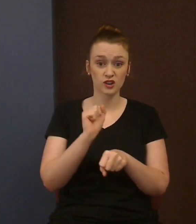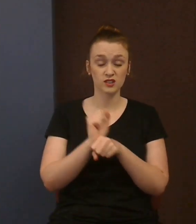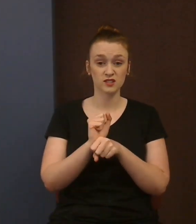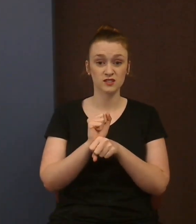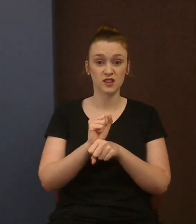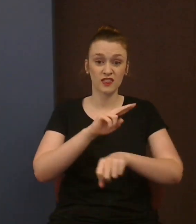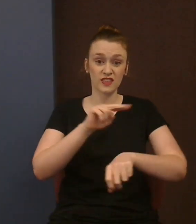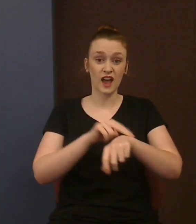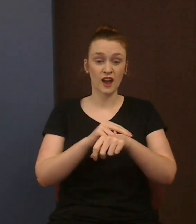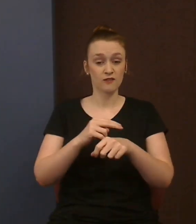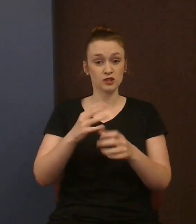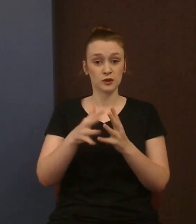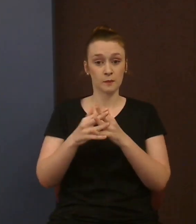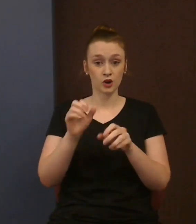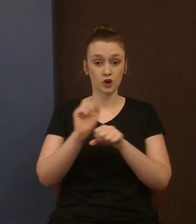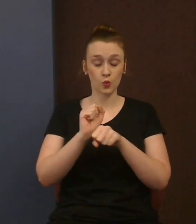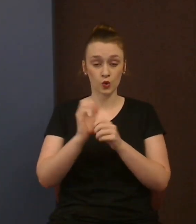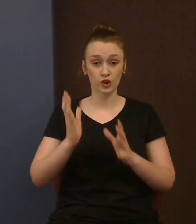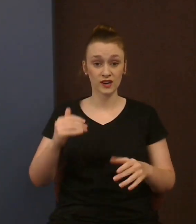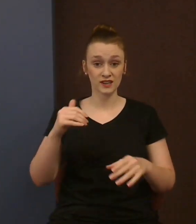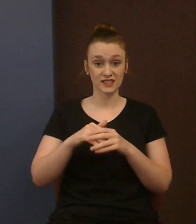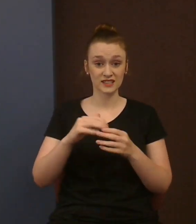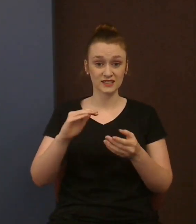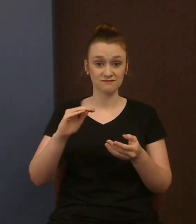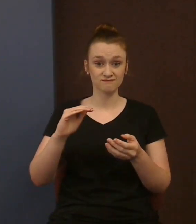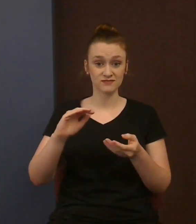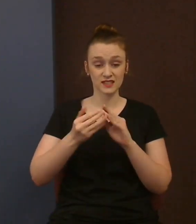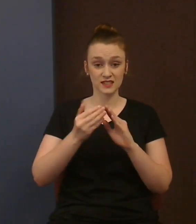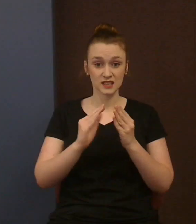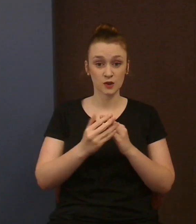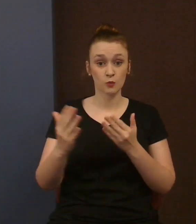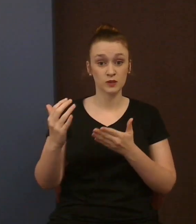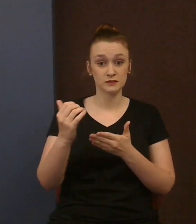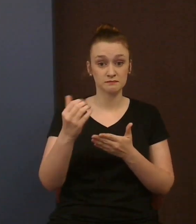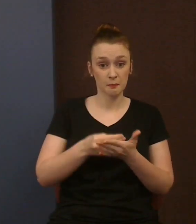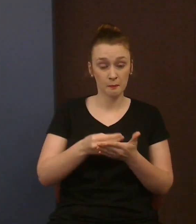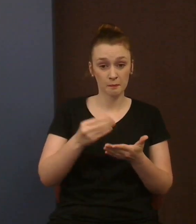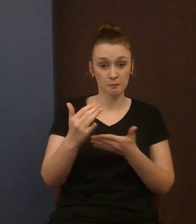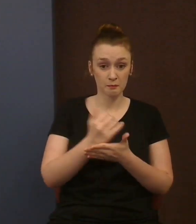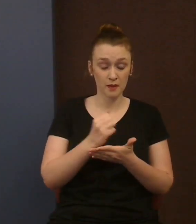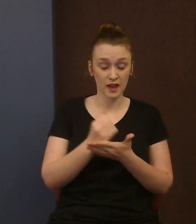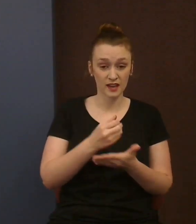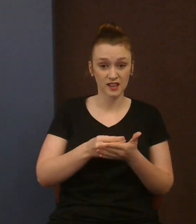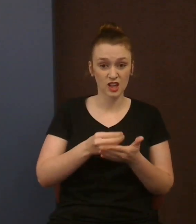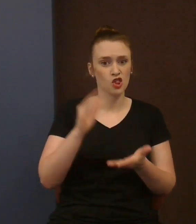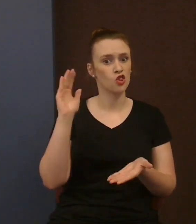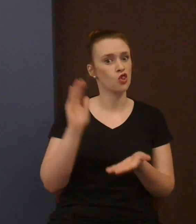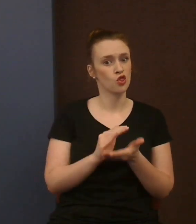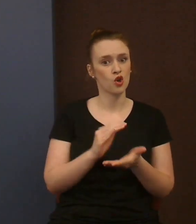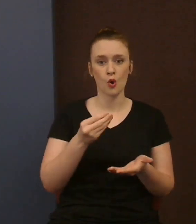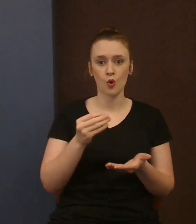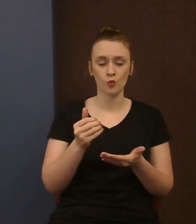American worker in the city who were making low wages and working in atrocious working